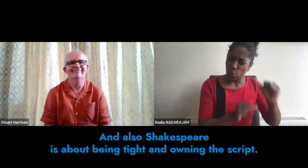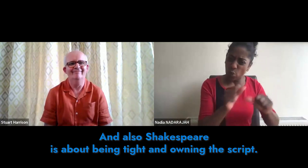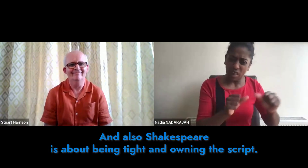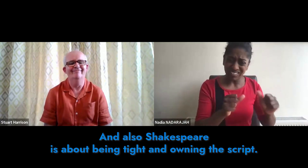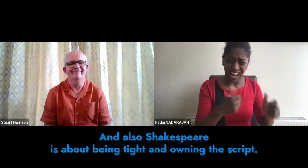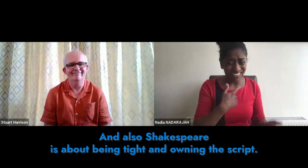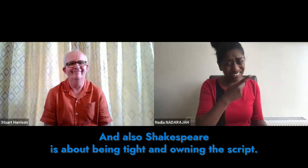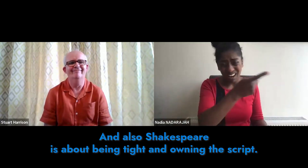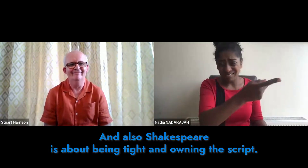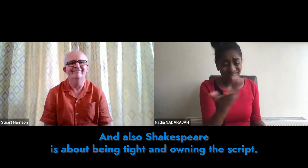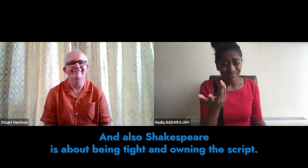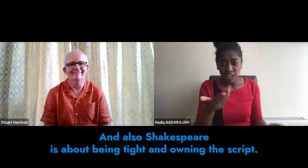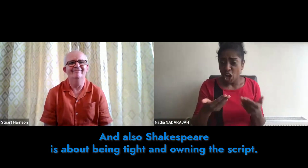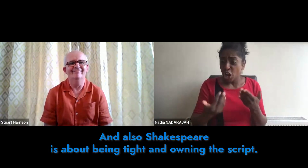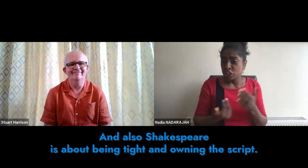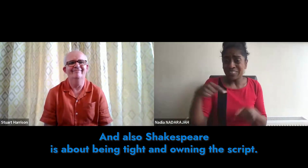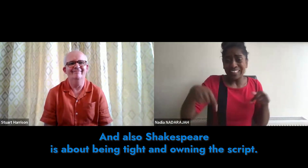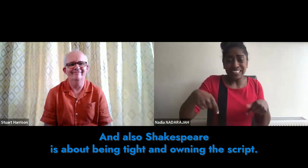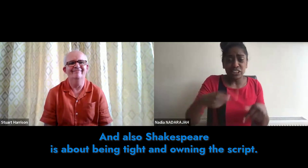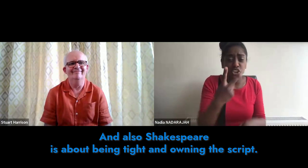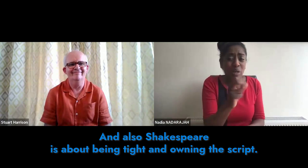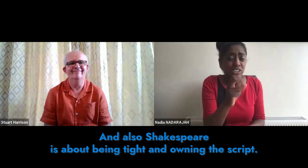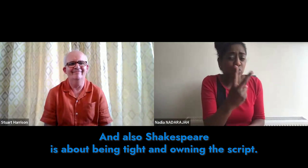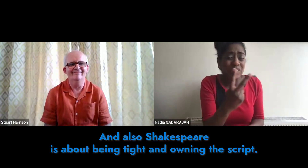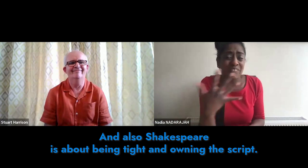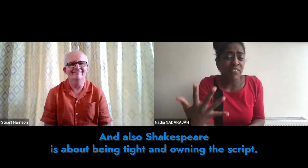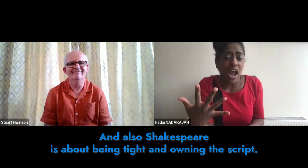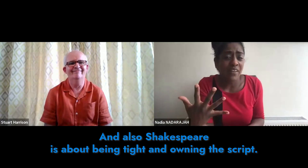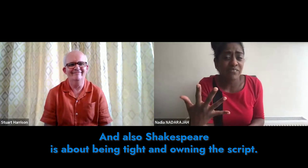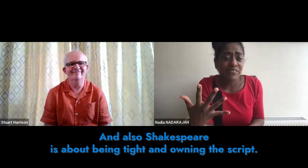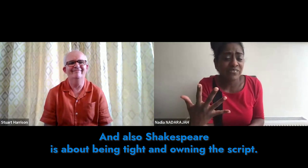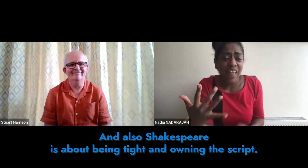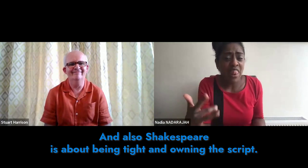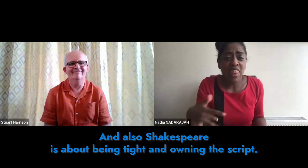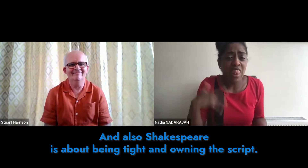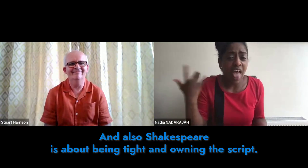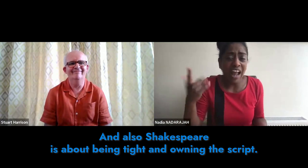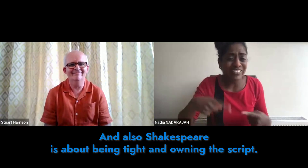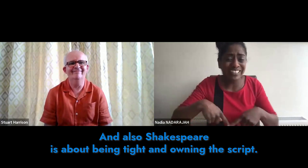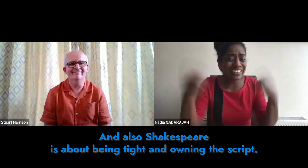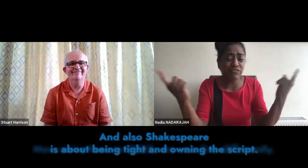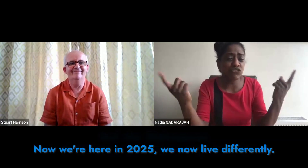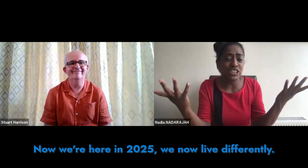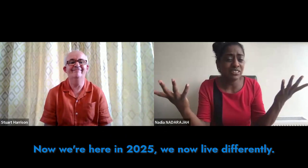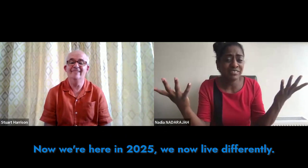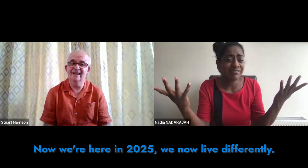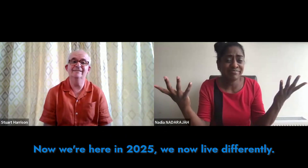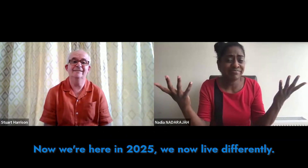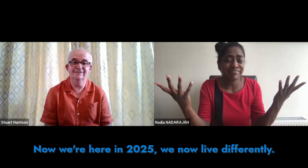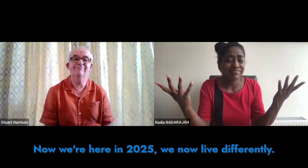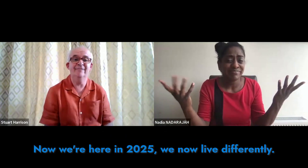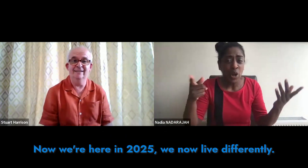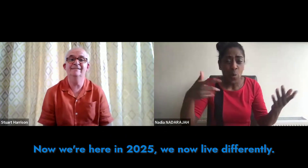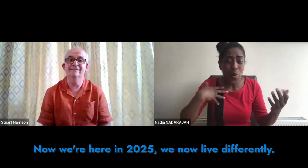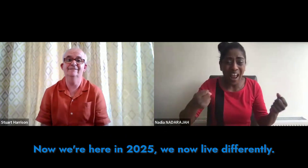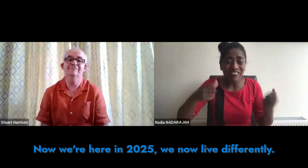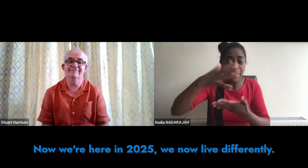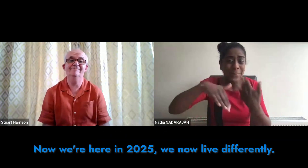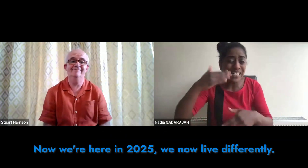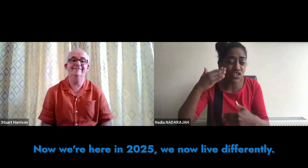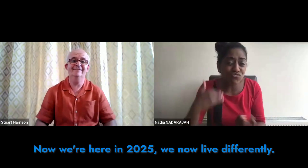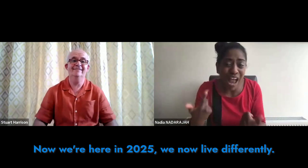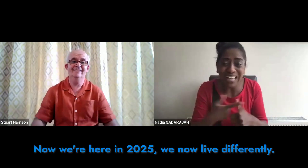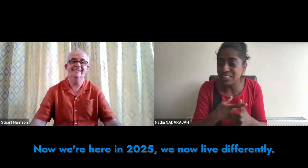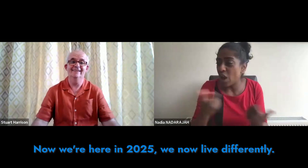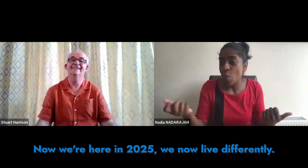And also Shakespeare is about being tight and owning the script. Now we're here in 2025.